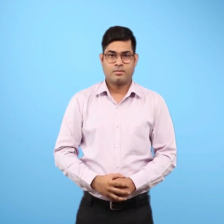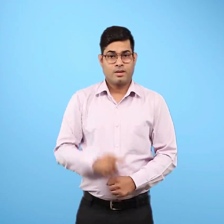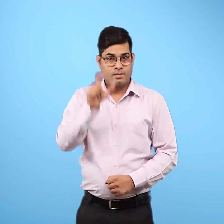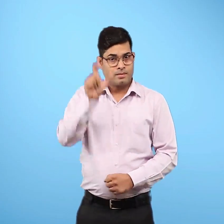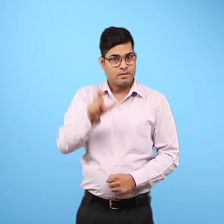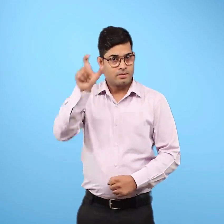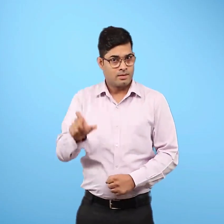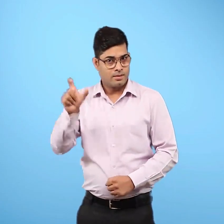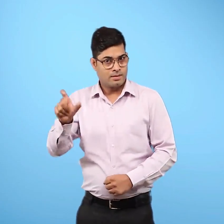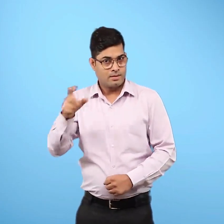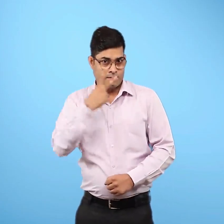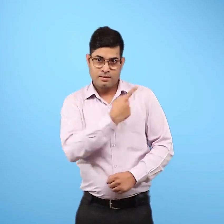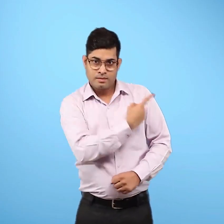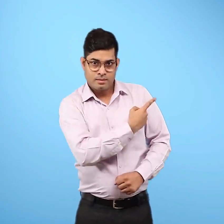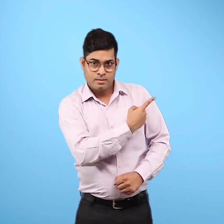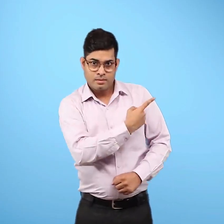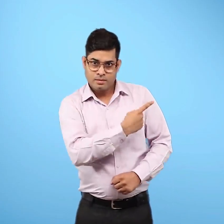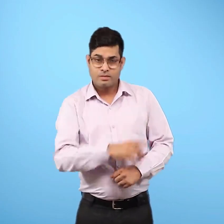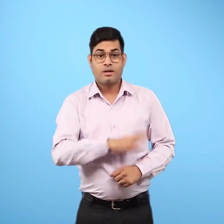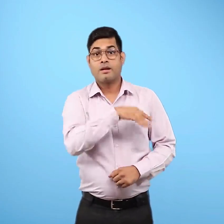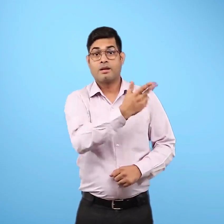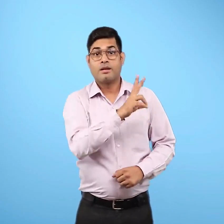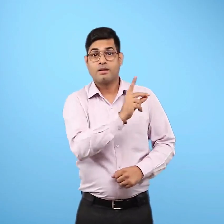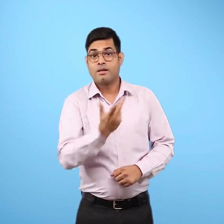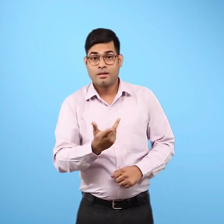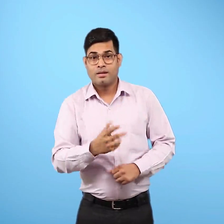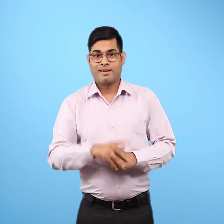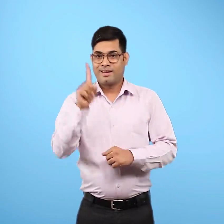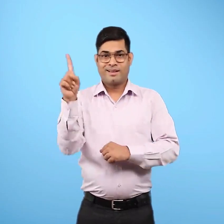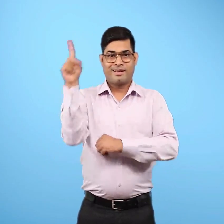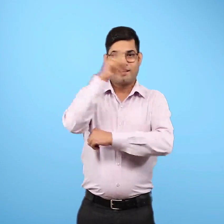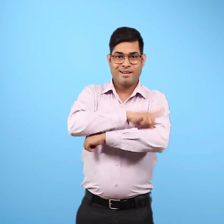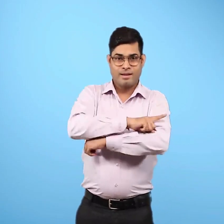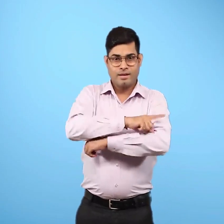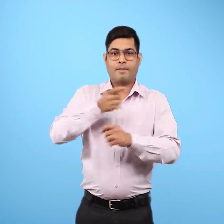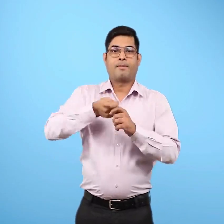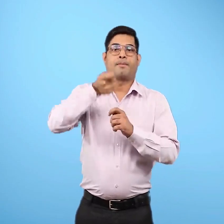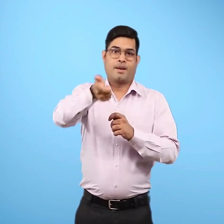Column 1 states person and column 2 gives us salary in a day.